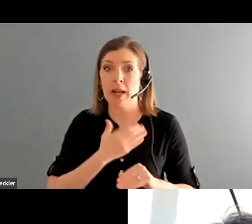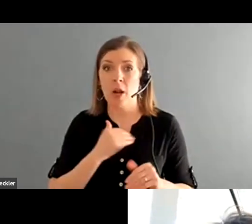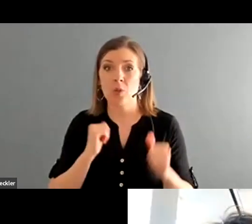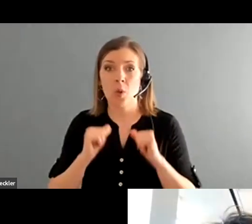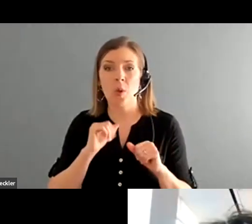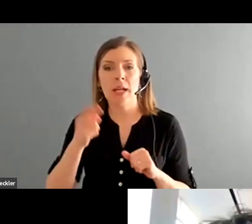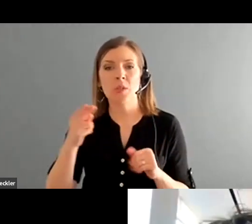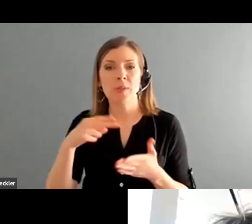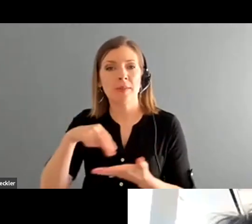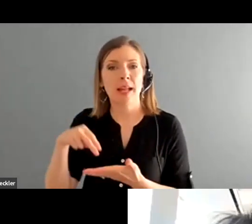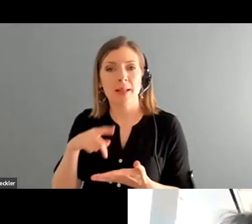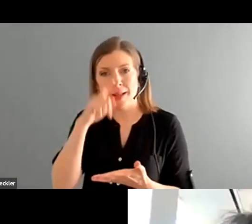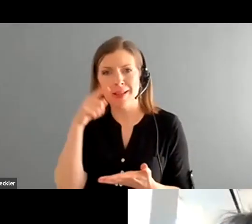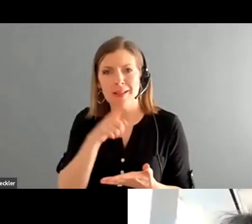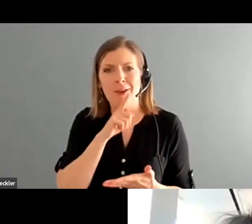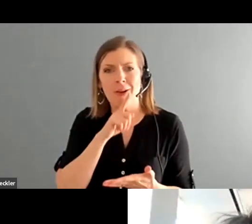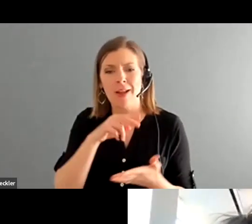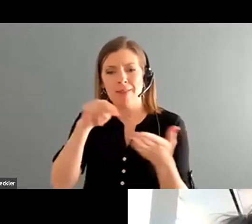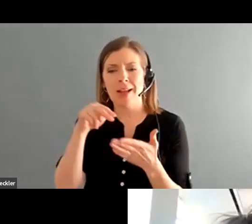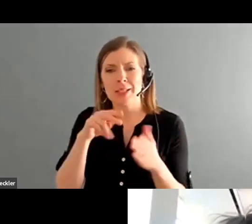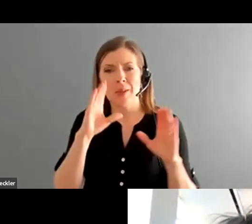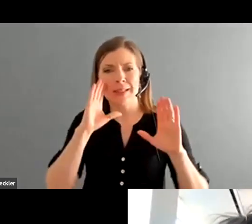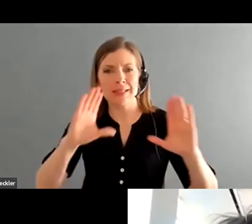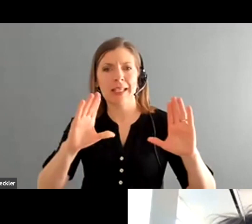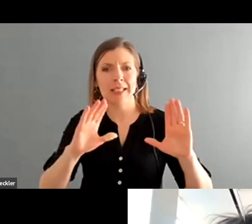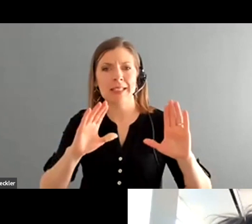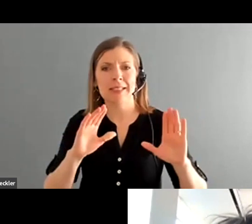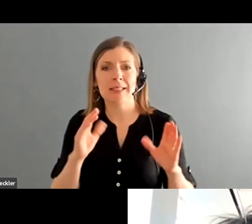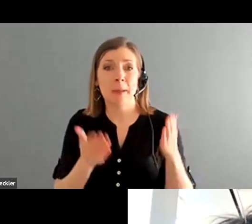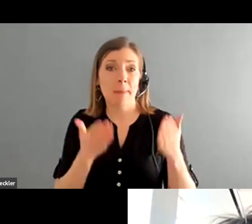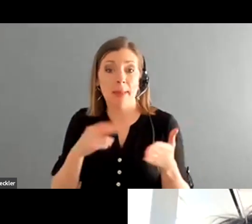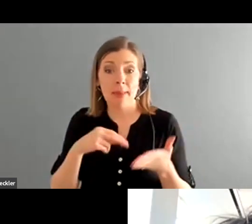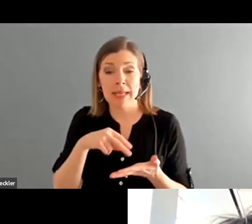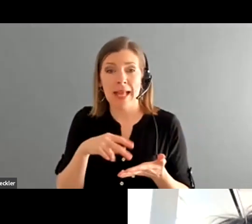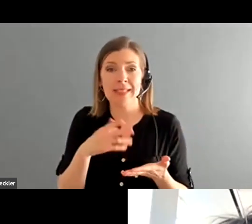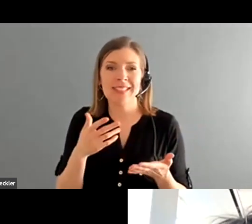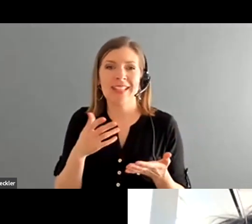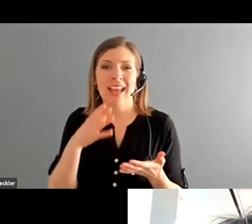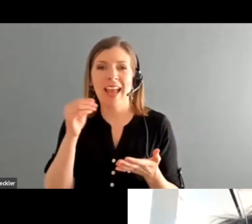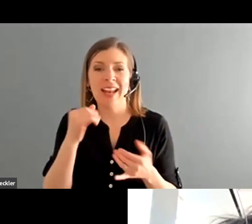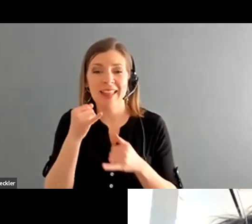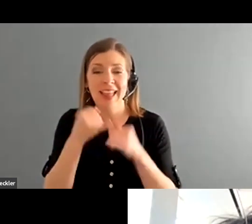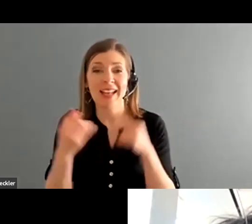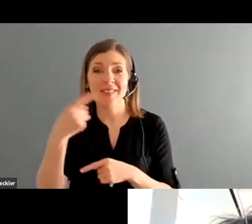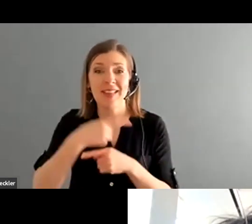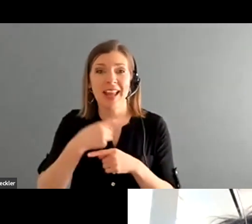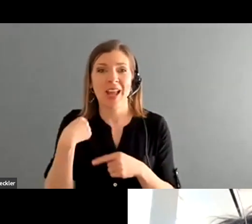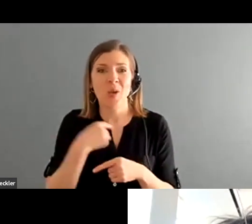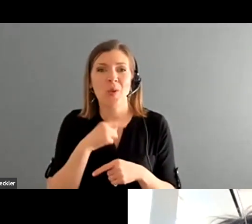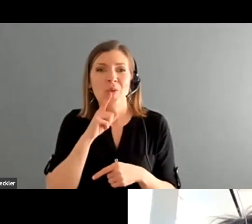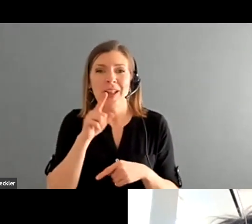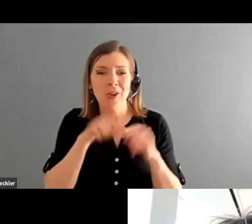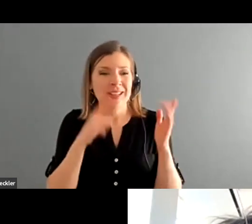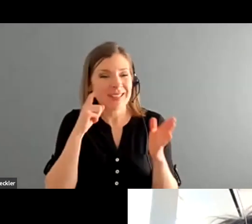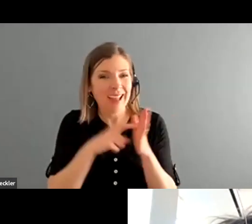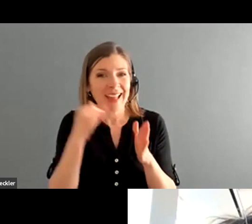dance because there are these festival scenes. Maybe they're dancing, and at the end of the day, we just really couldn't